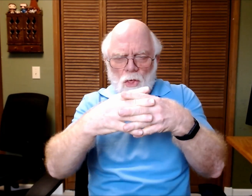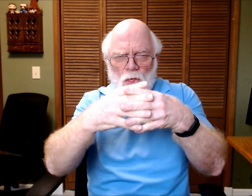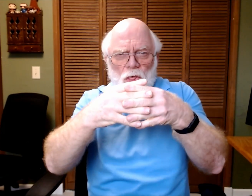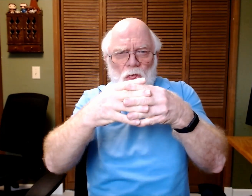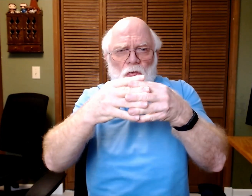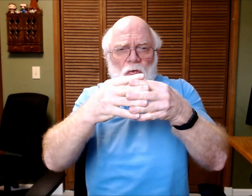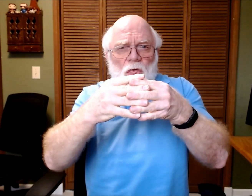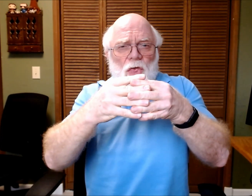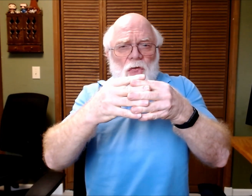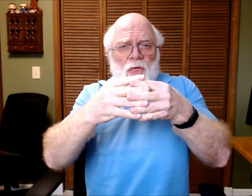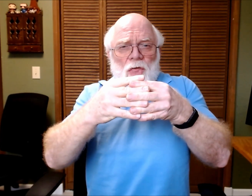already been stretched out.